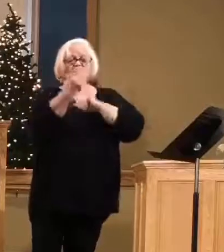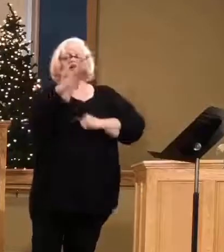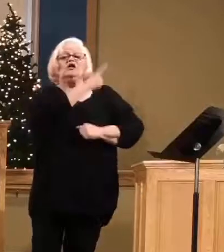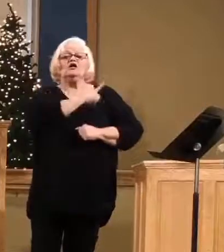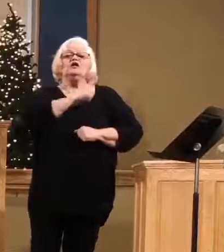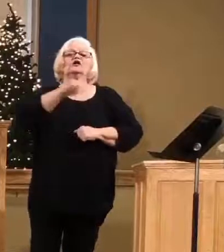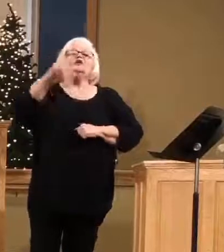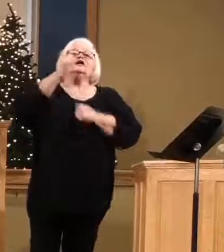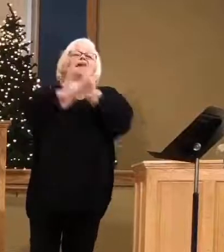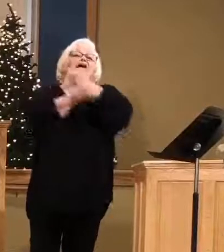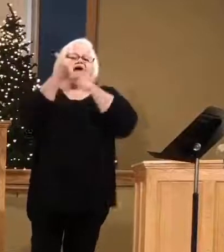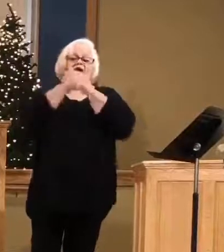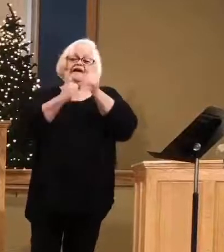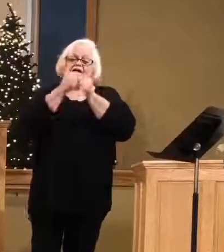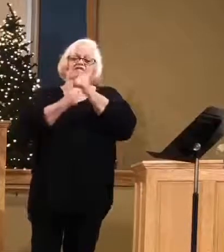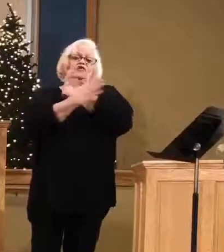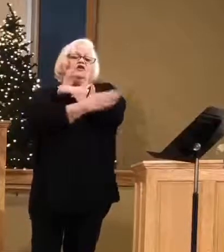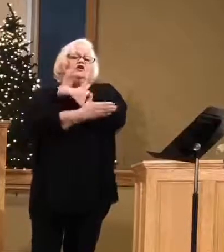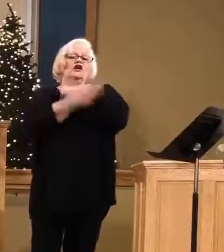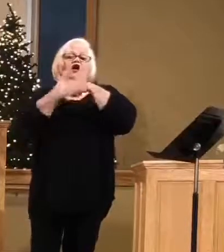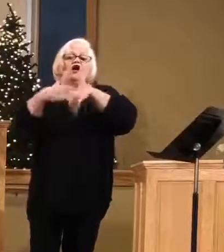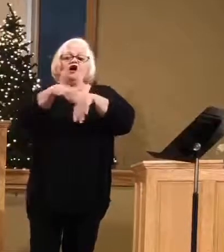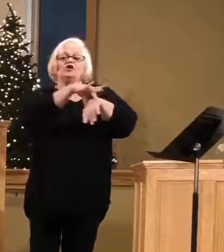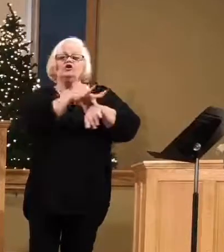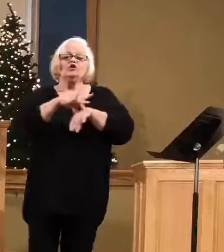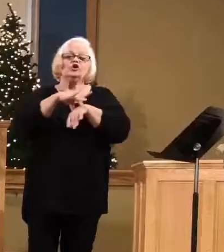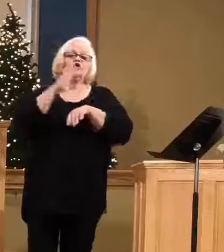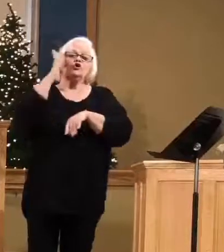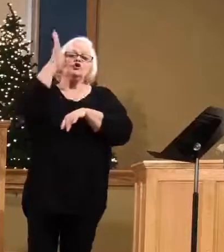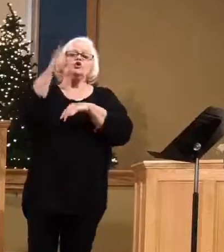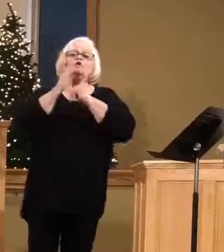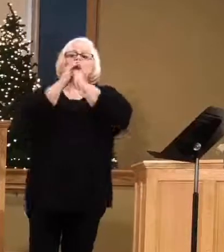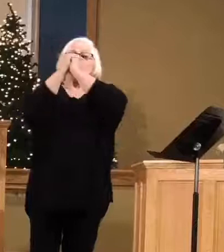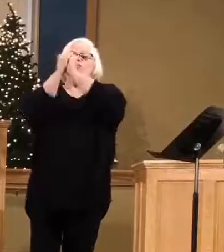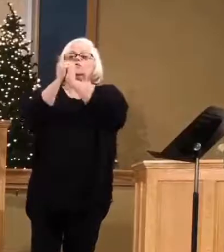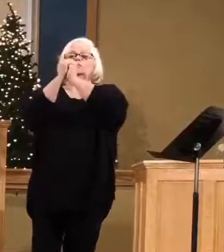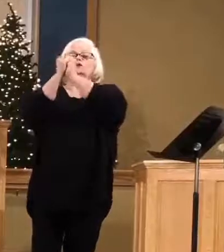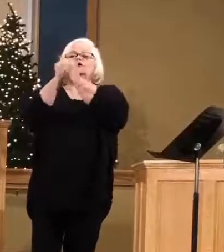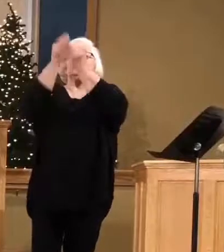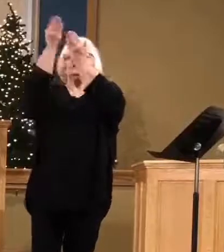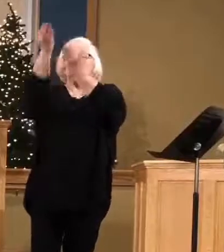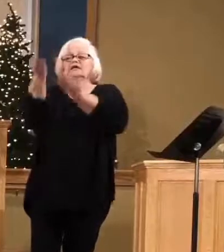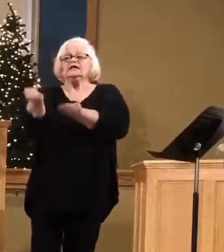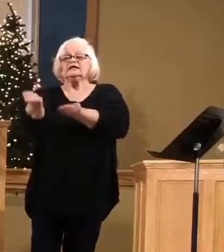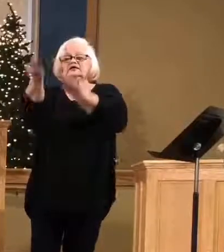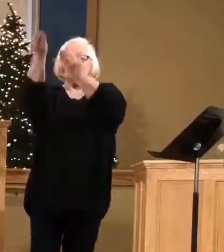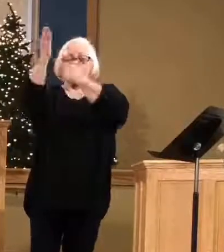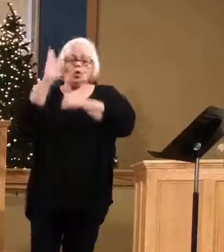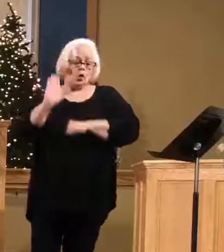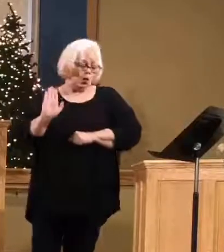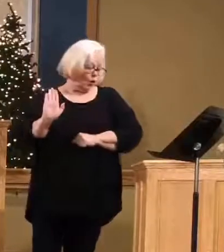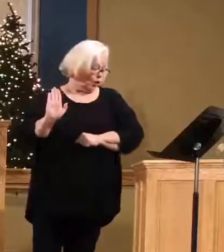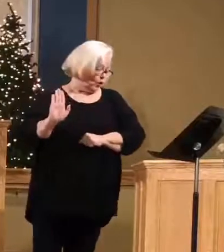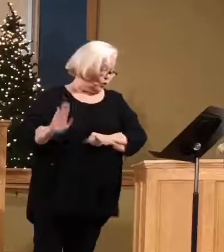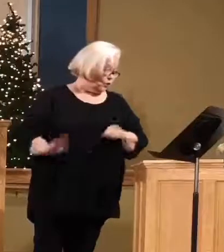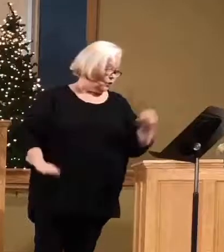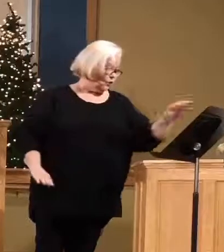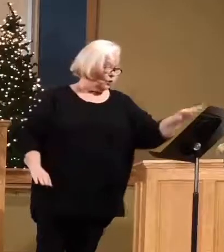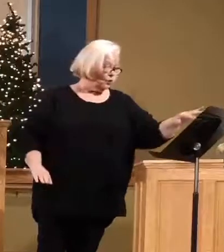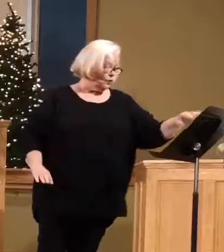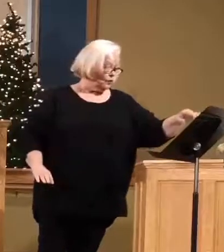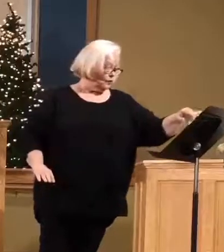Lord, every nation on earth will adore